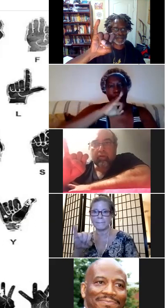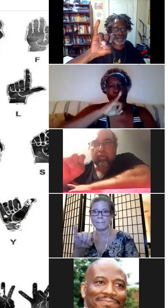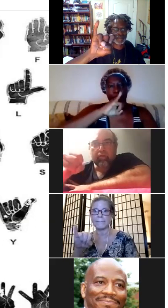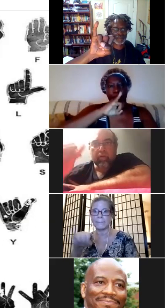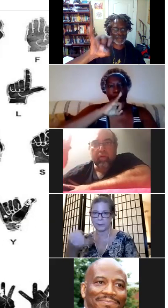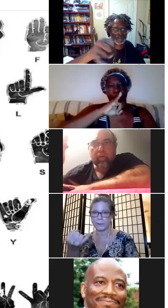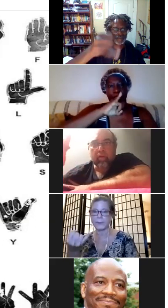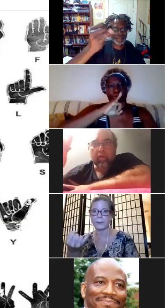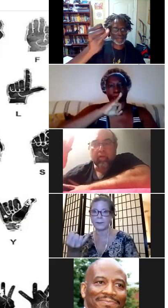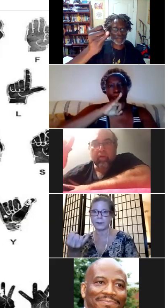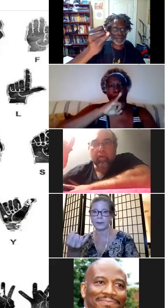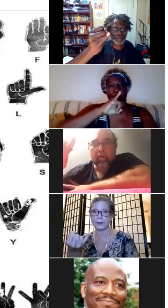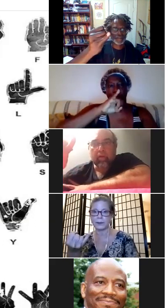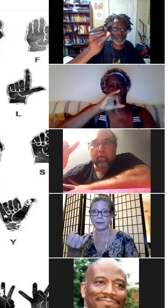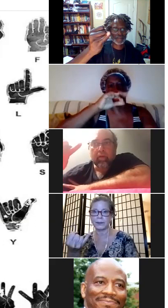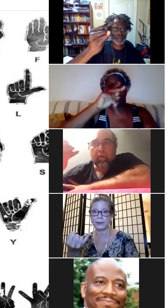J,